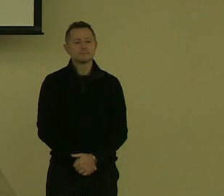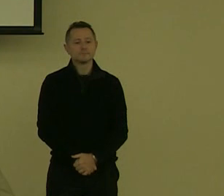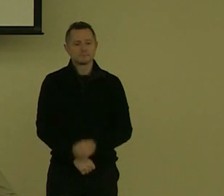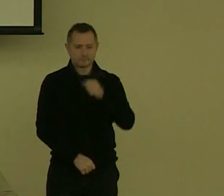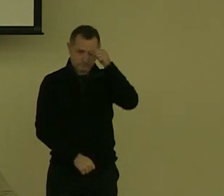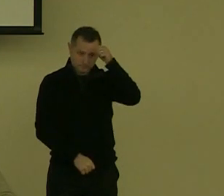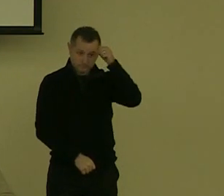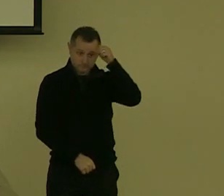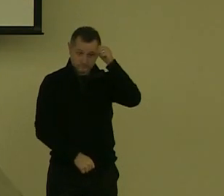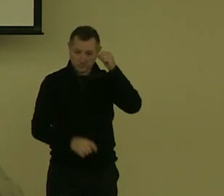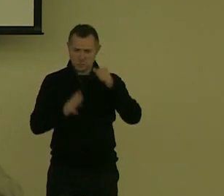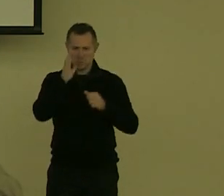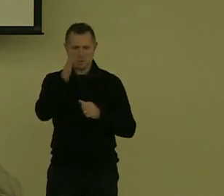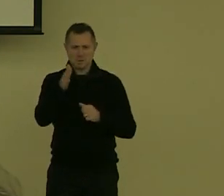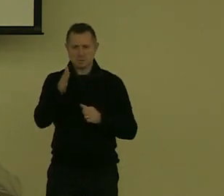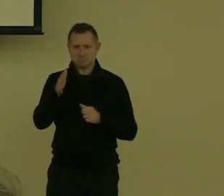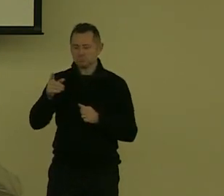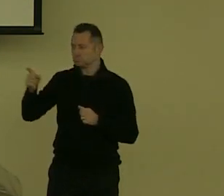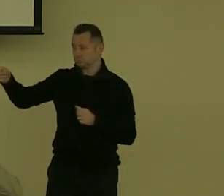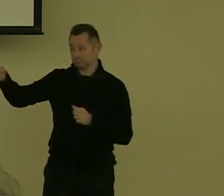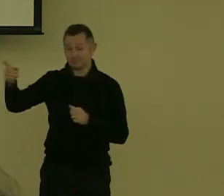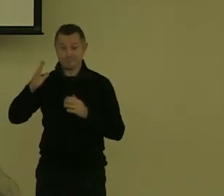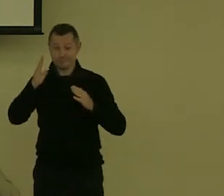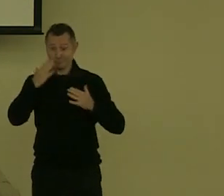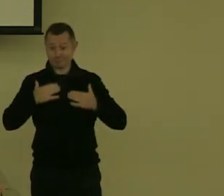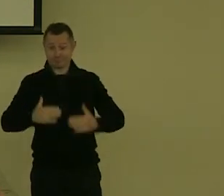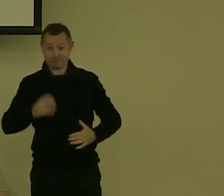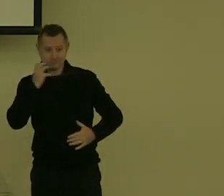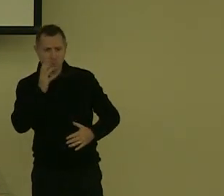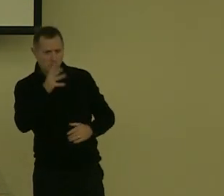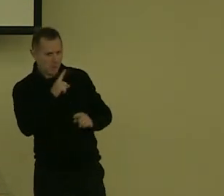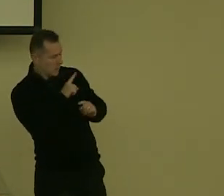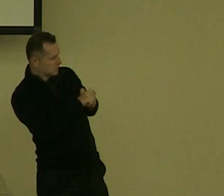our excellent panelists, who will introduce themselves to you now.